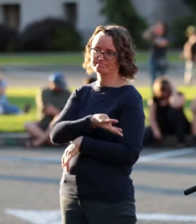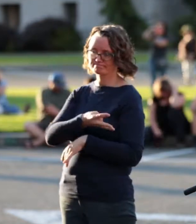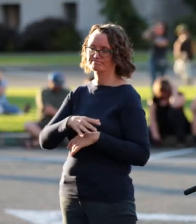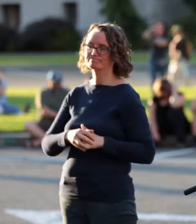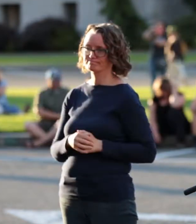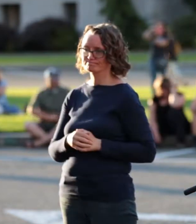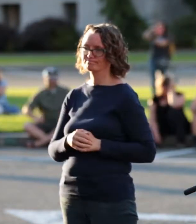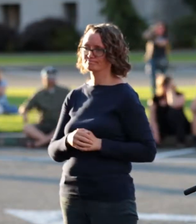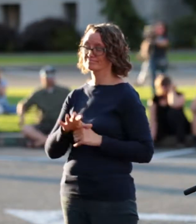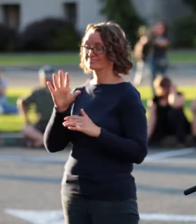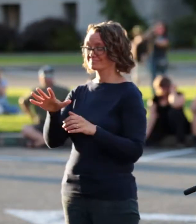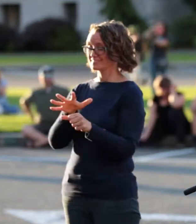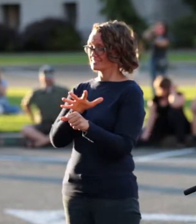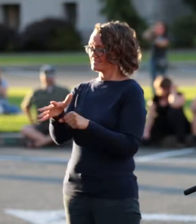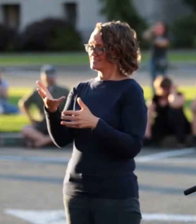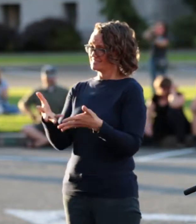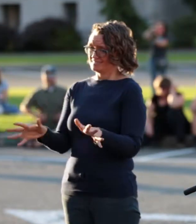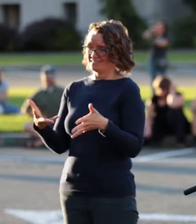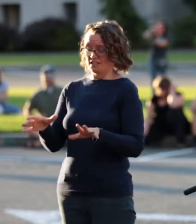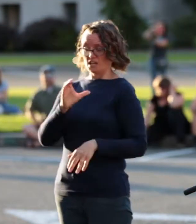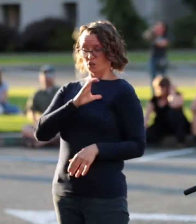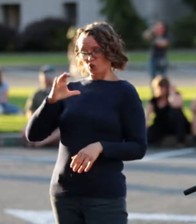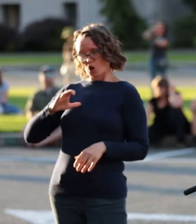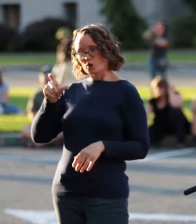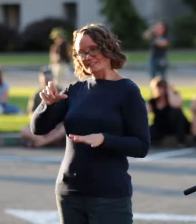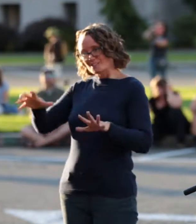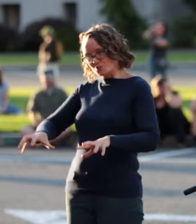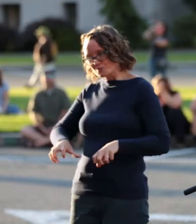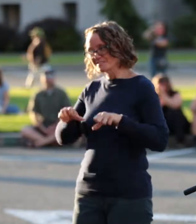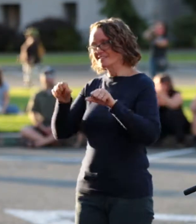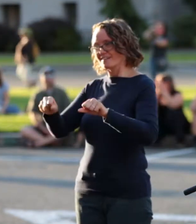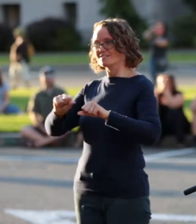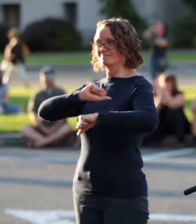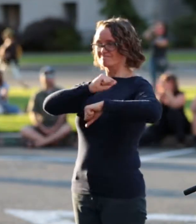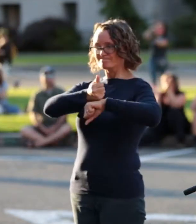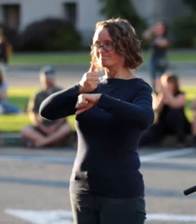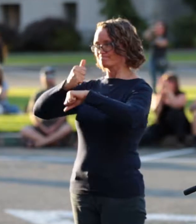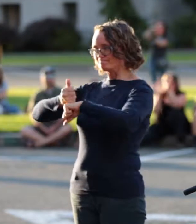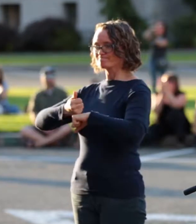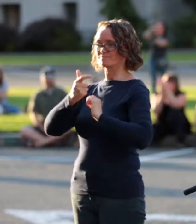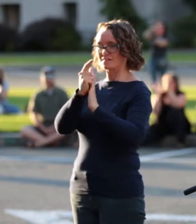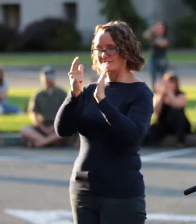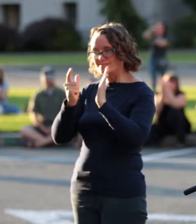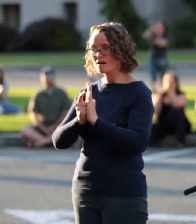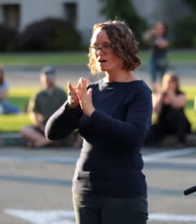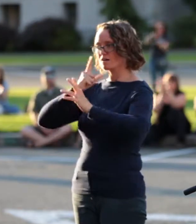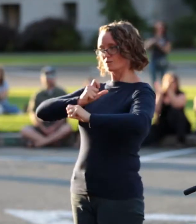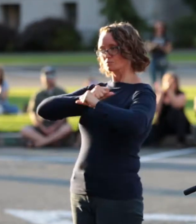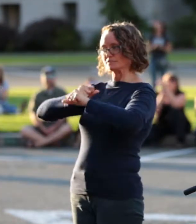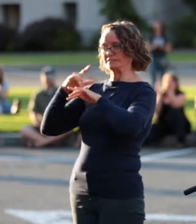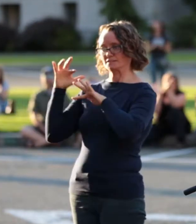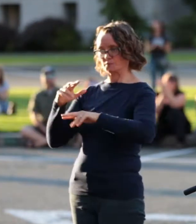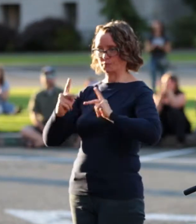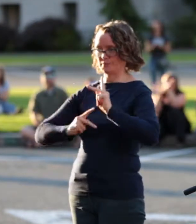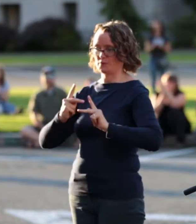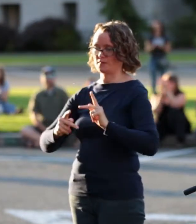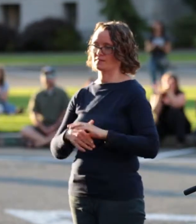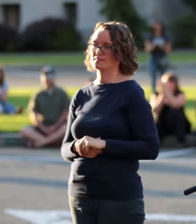exercise oversight and assure our asylum and immigration laws are honored and our country's values upheld.